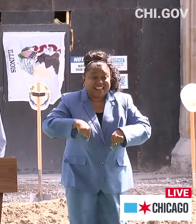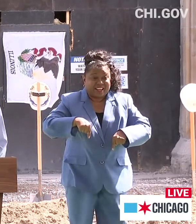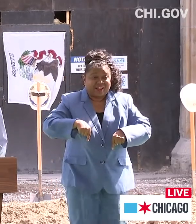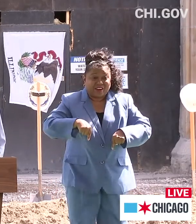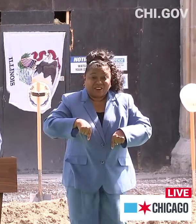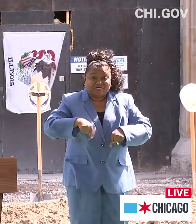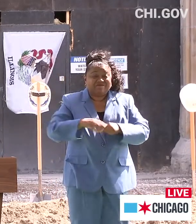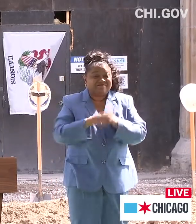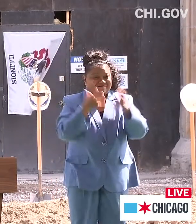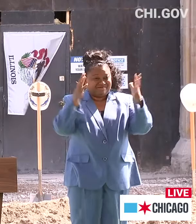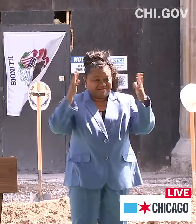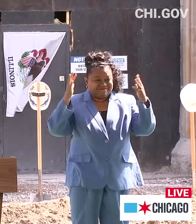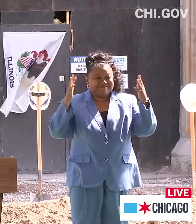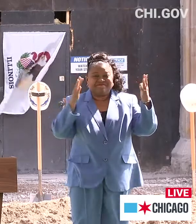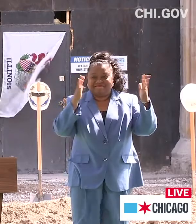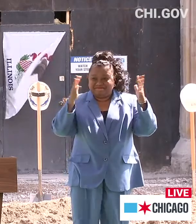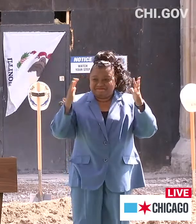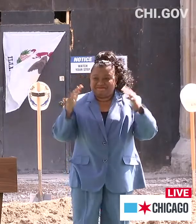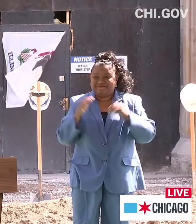were just